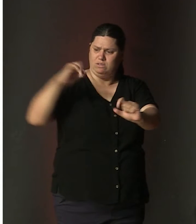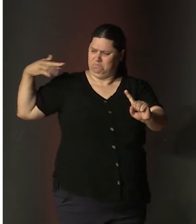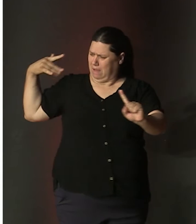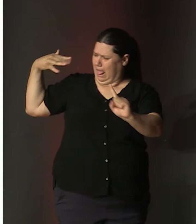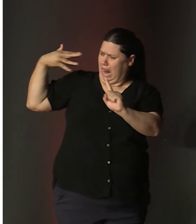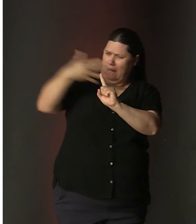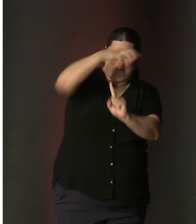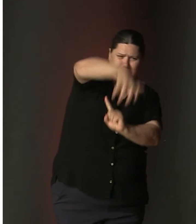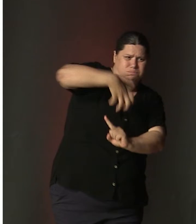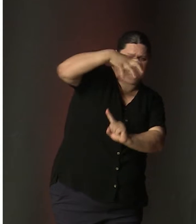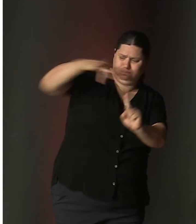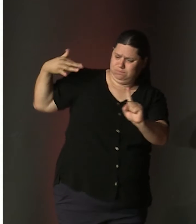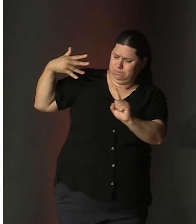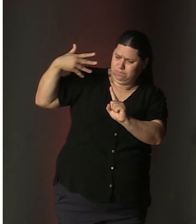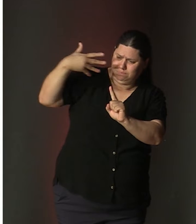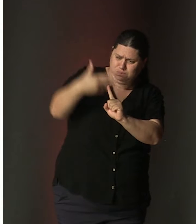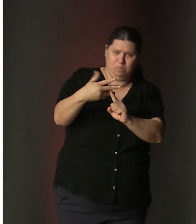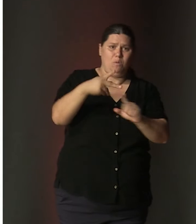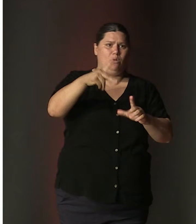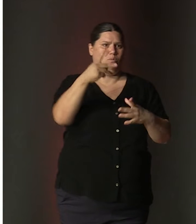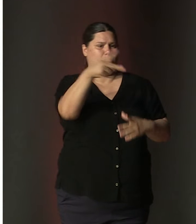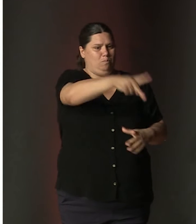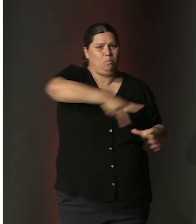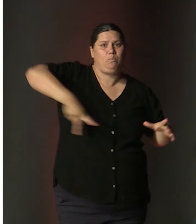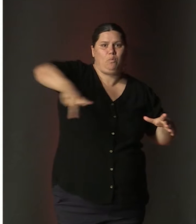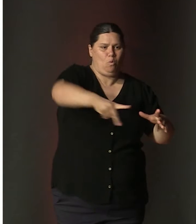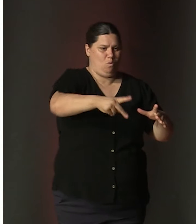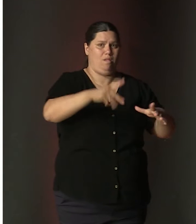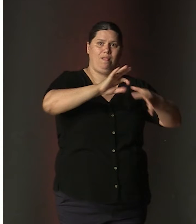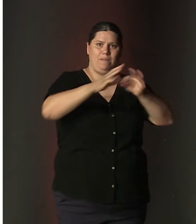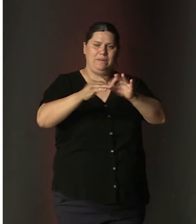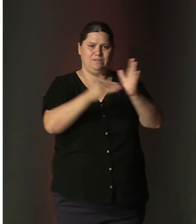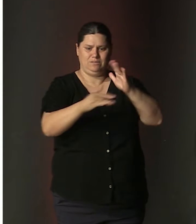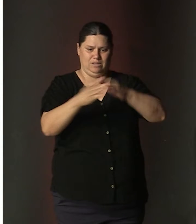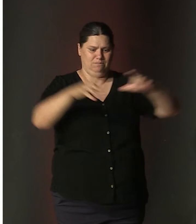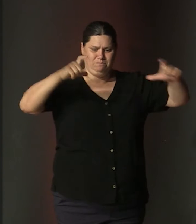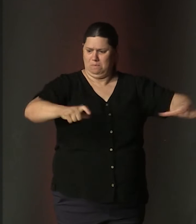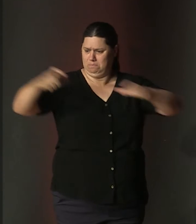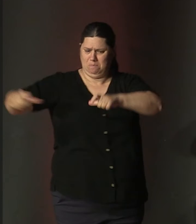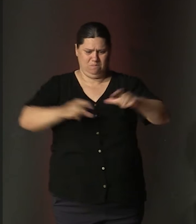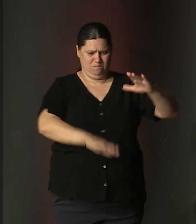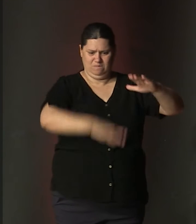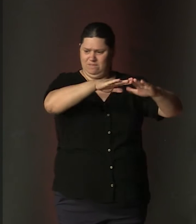across all of our history roughly fits into just 3 Olympic-sized swimming pools.